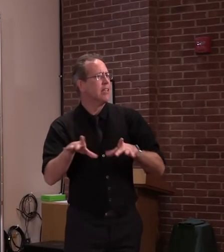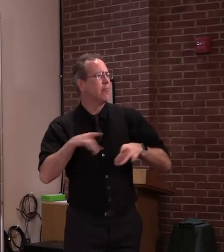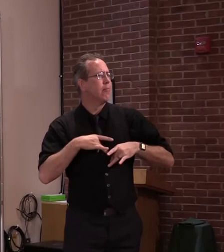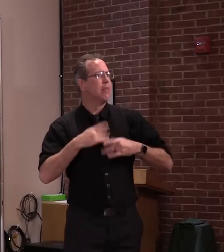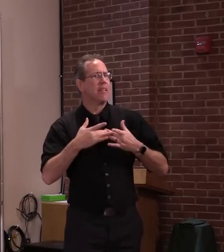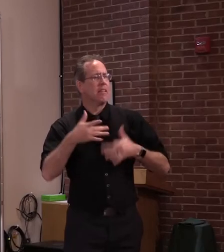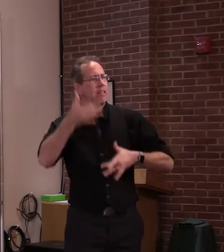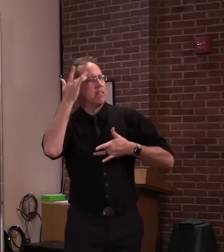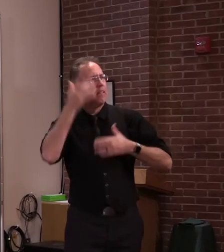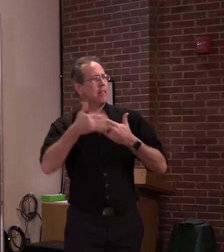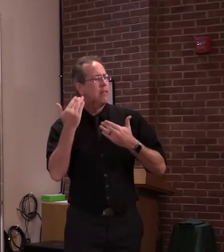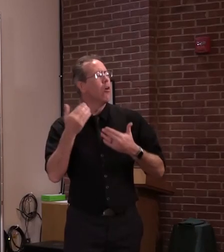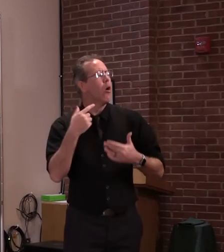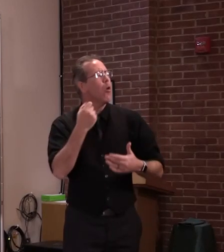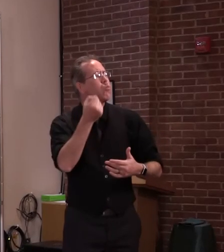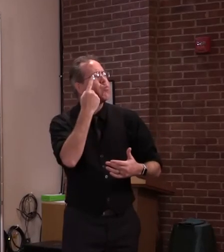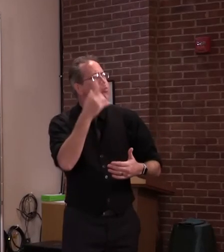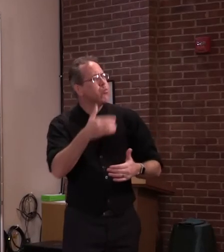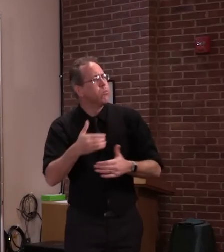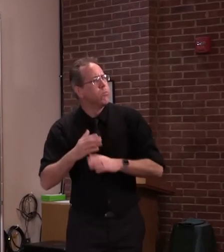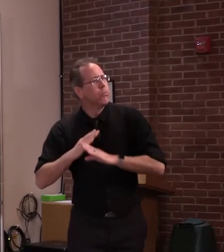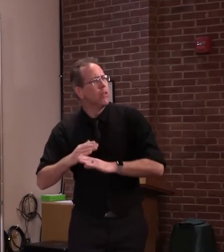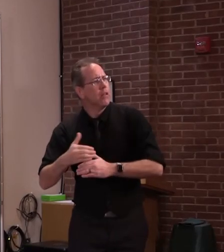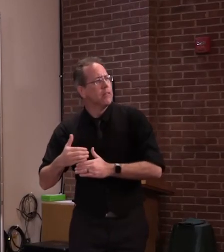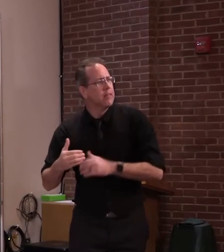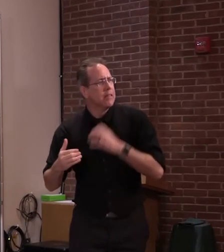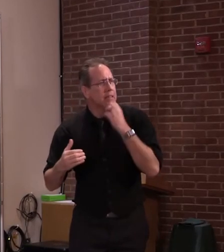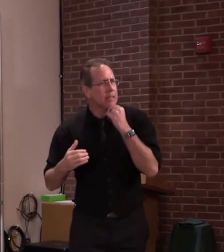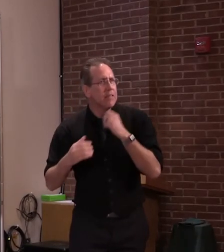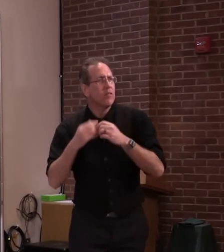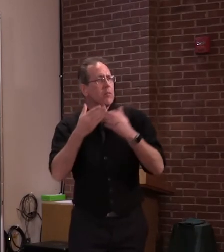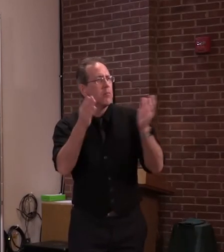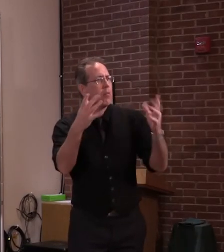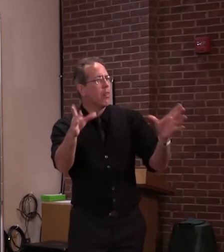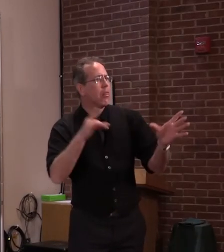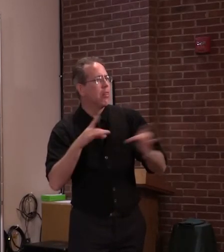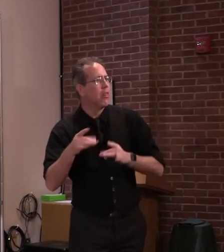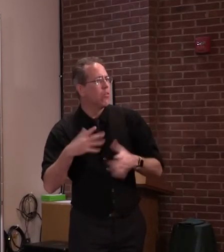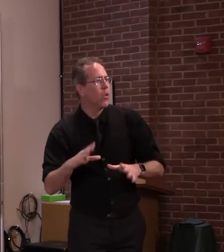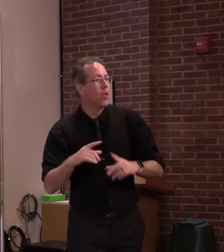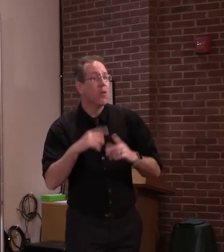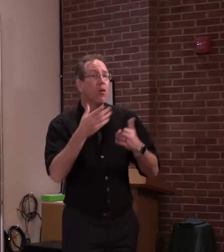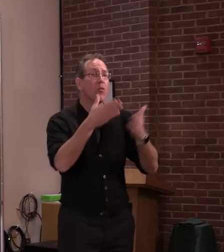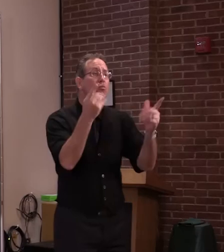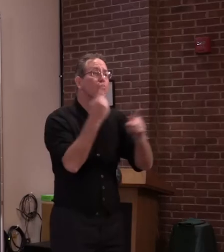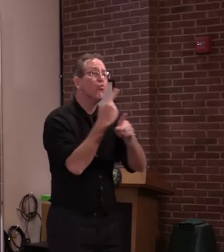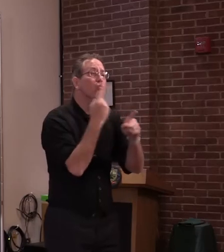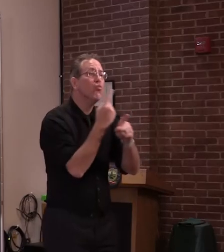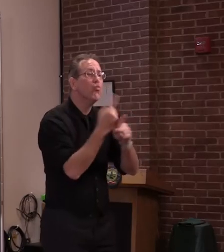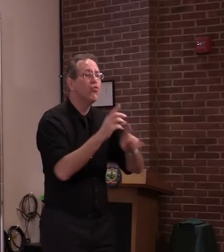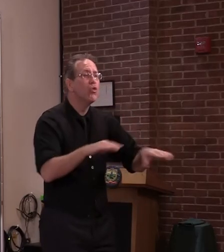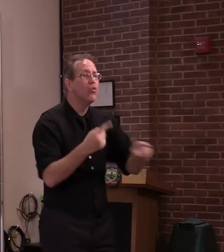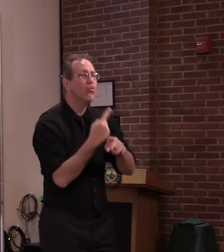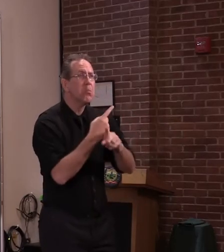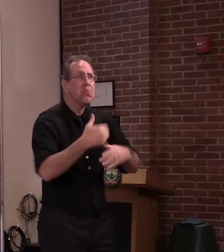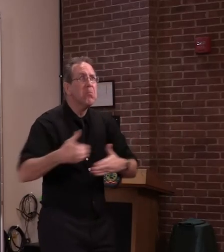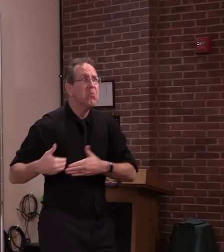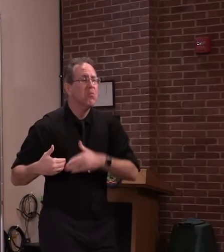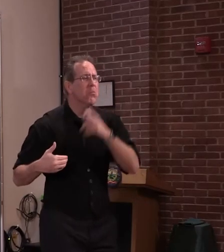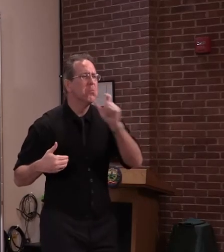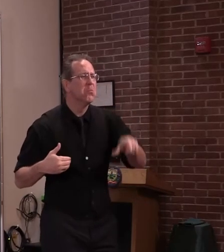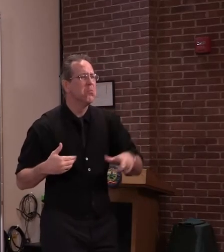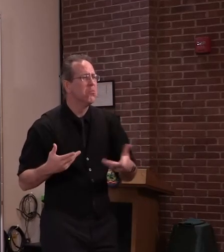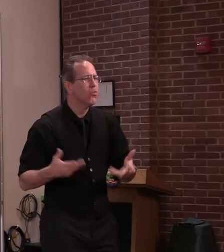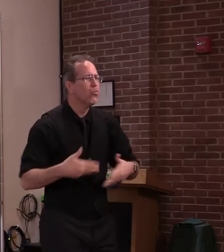But otherwise, I think really just getting ready for a lot of disruption. I think that's really the biggest thing. There's a ton